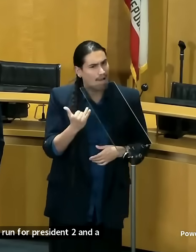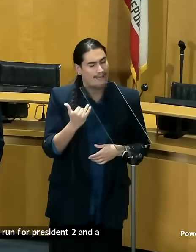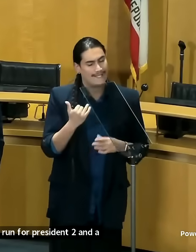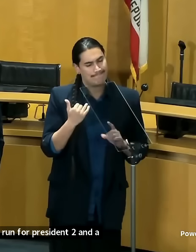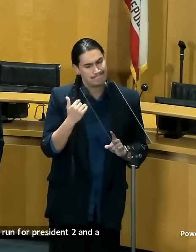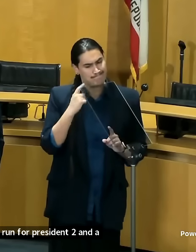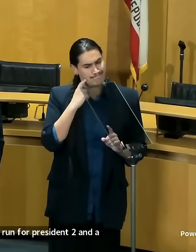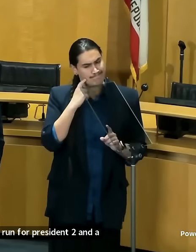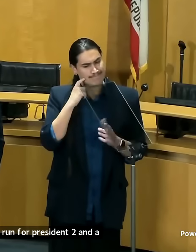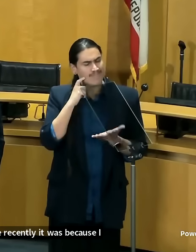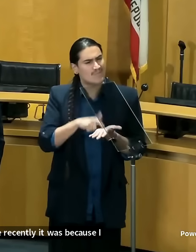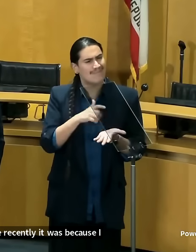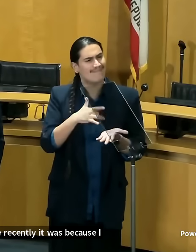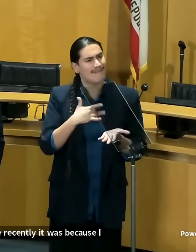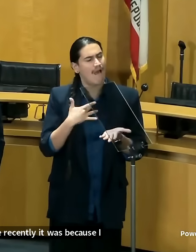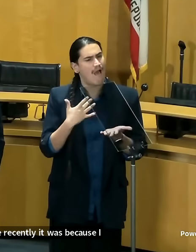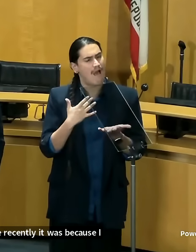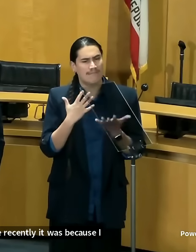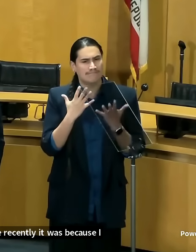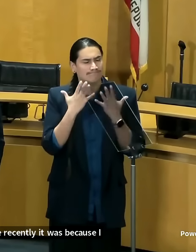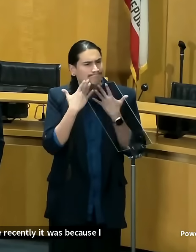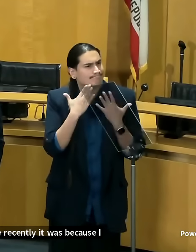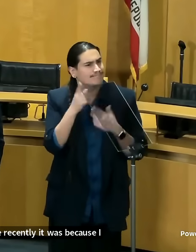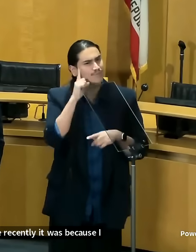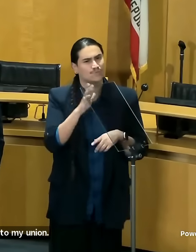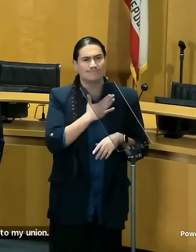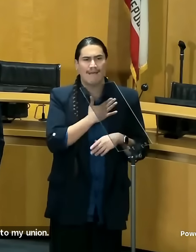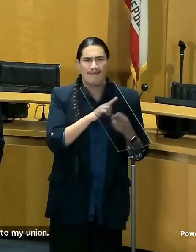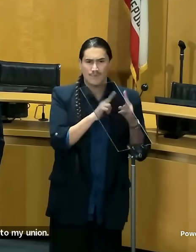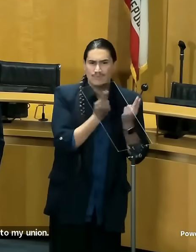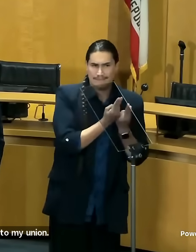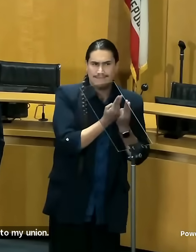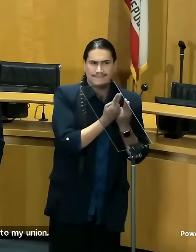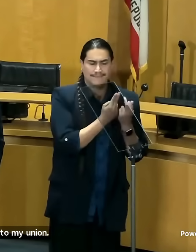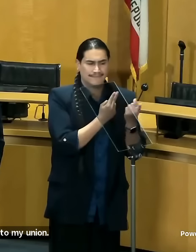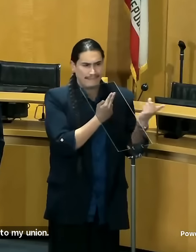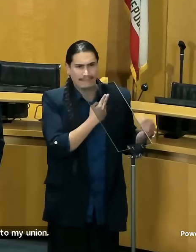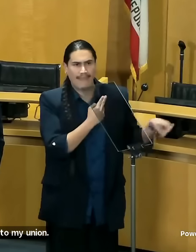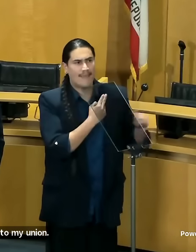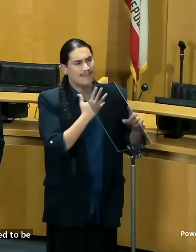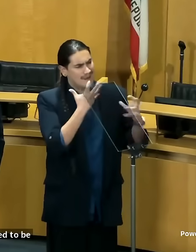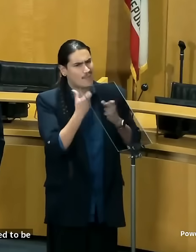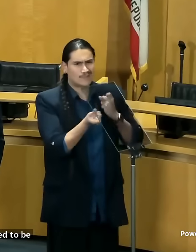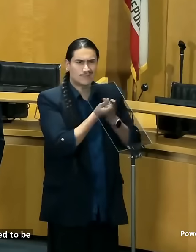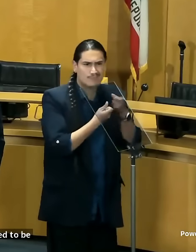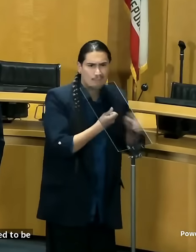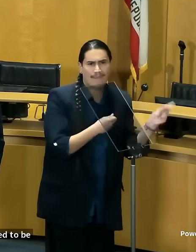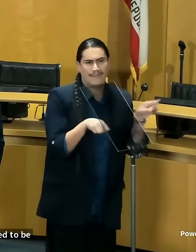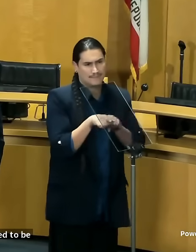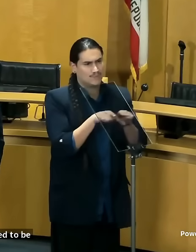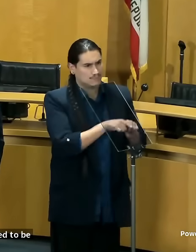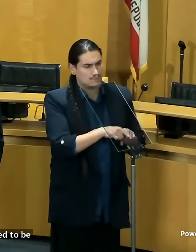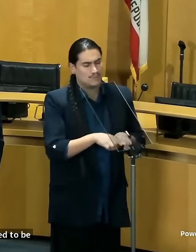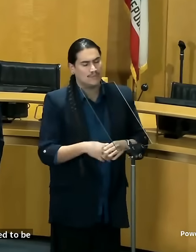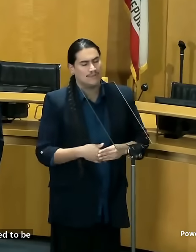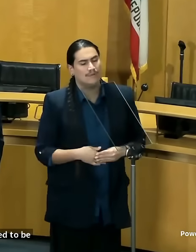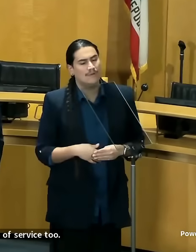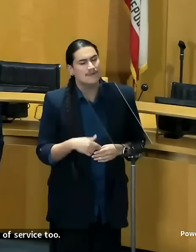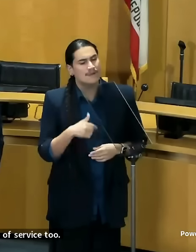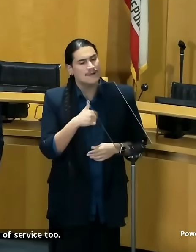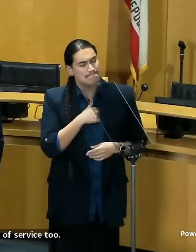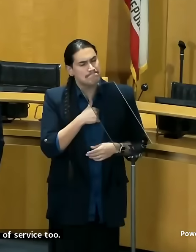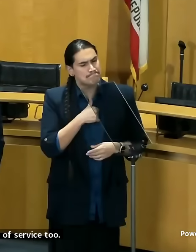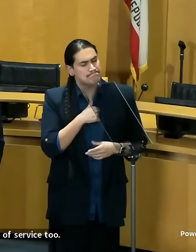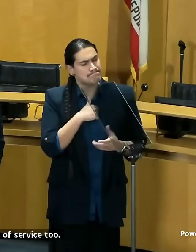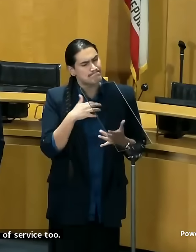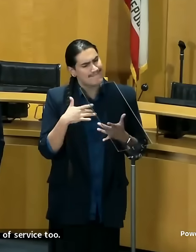felt a gratitude to my union. And I wanted to be of service too. And I